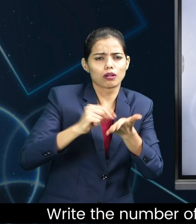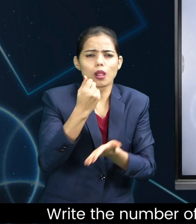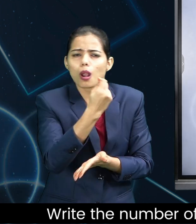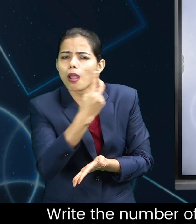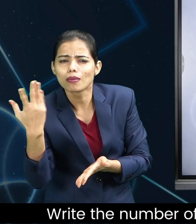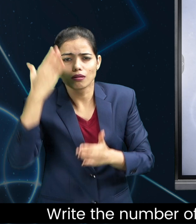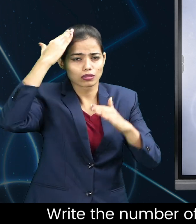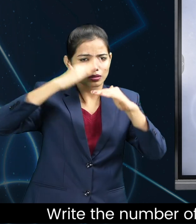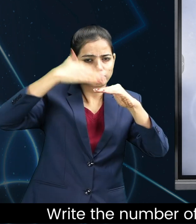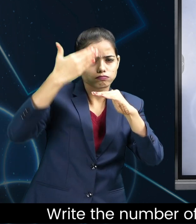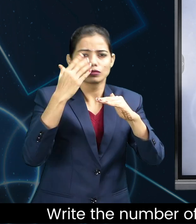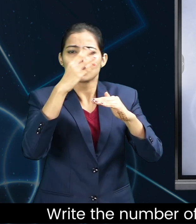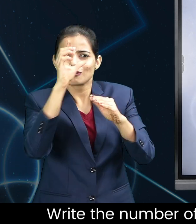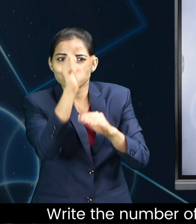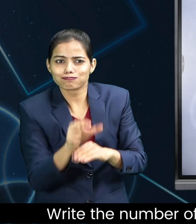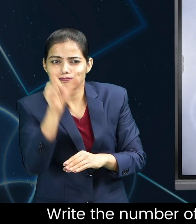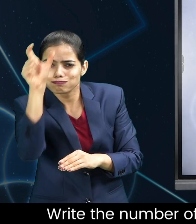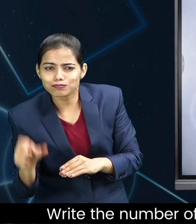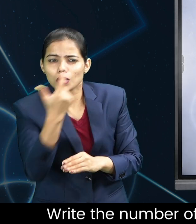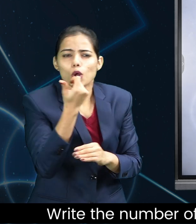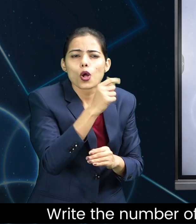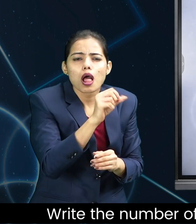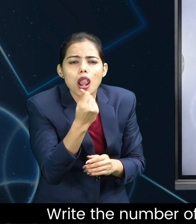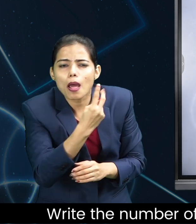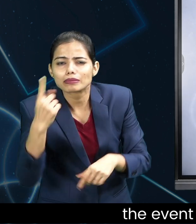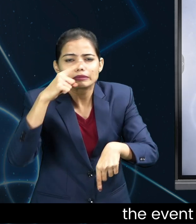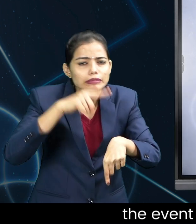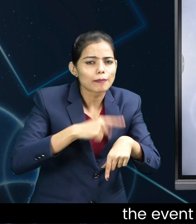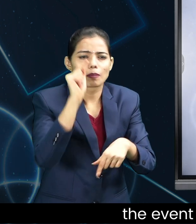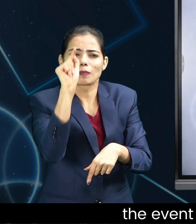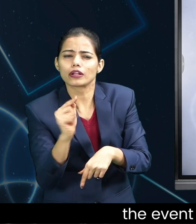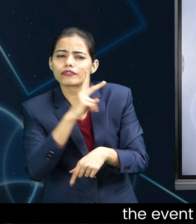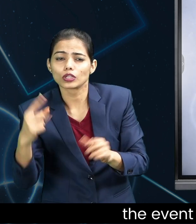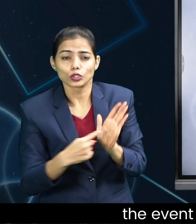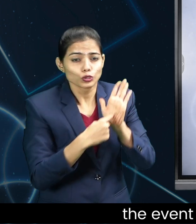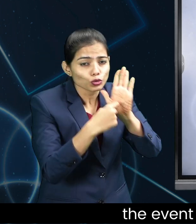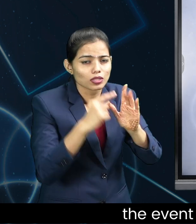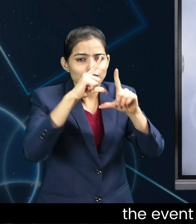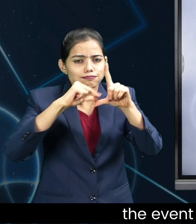Write the number of heads in the column and the number of times the event is repeated in the frequency column.